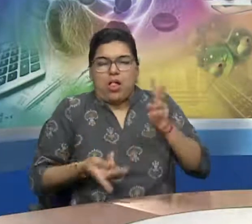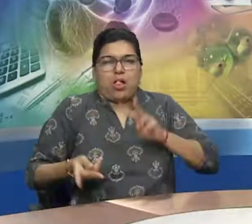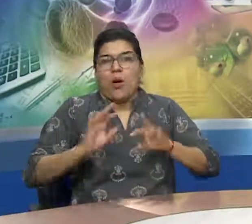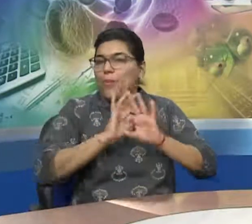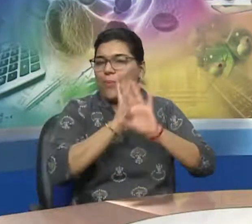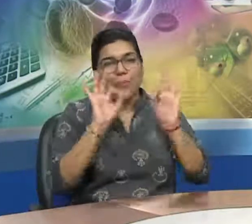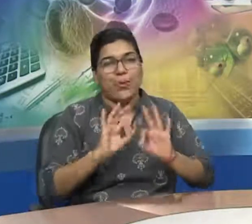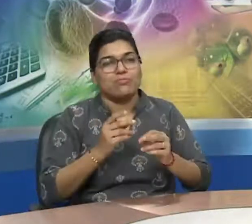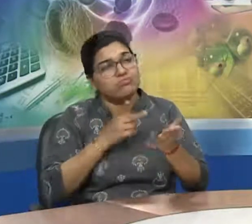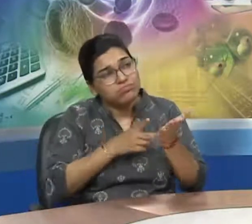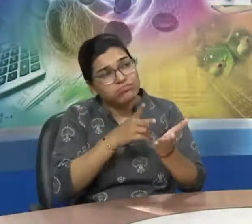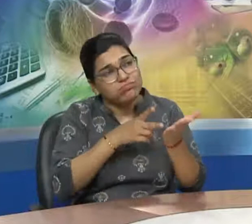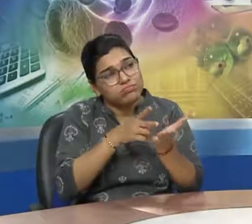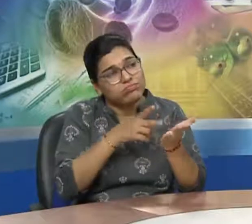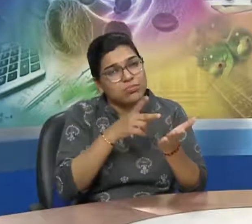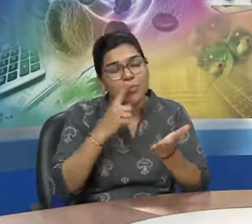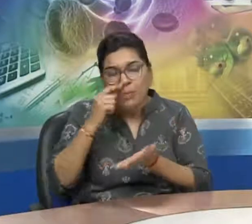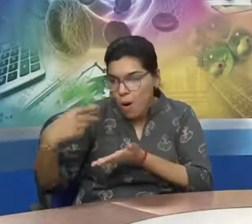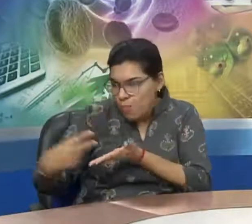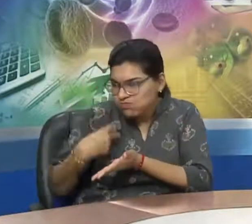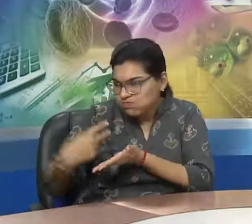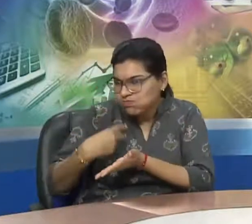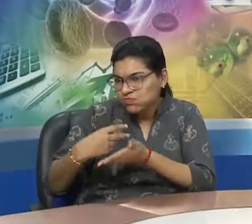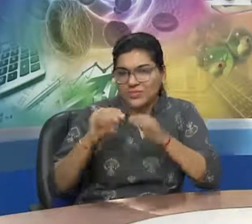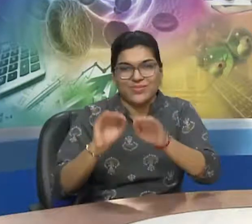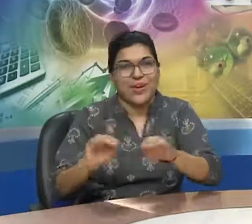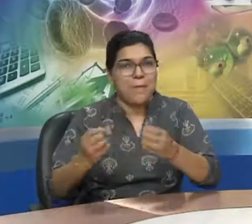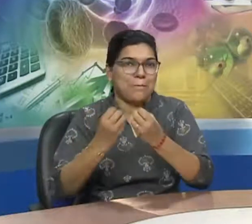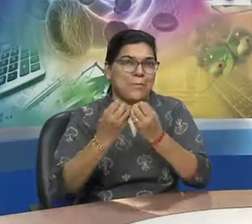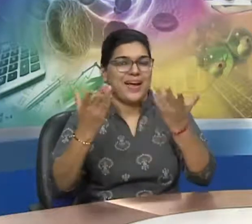it is our natural tendency to be honest